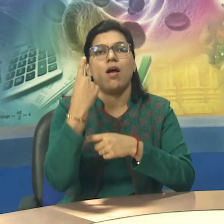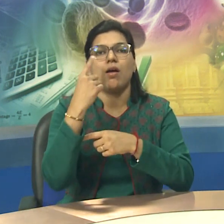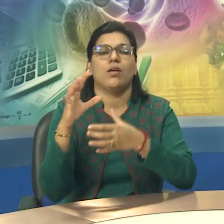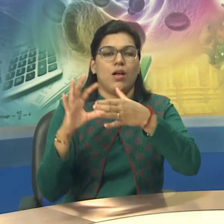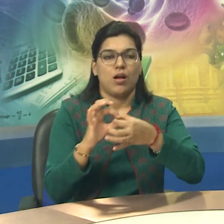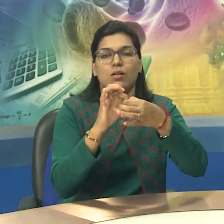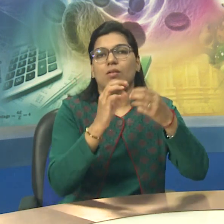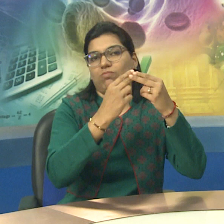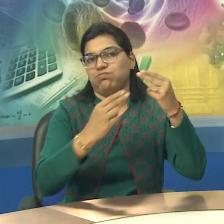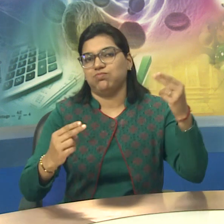one by one.